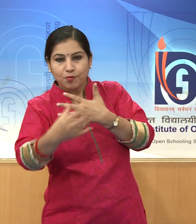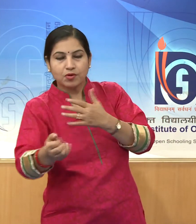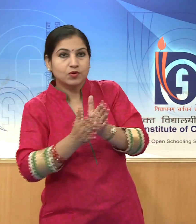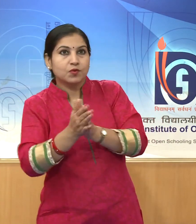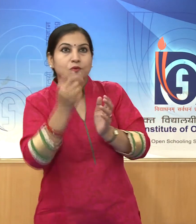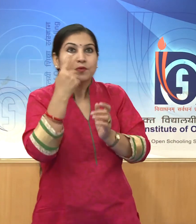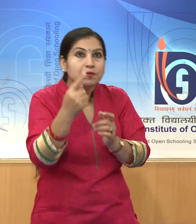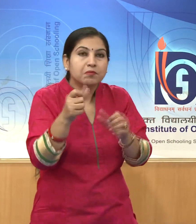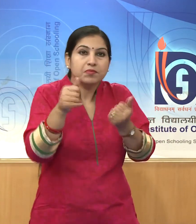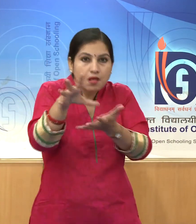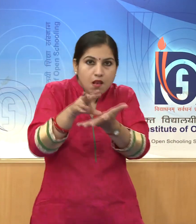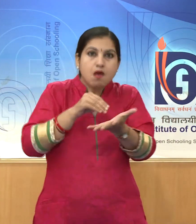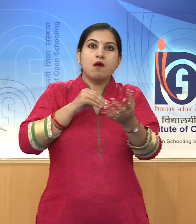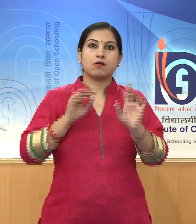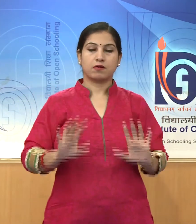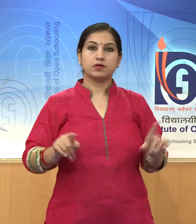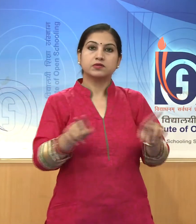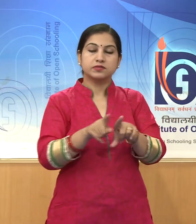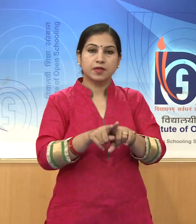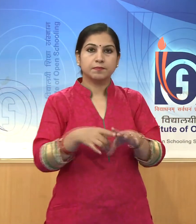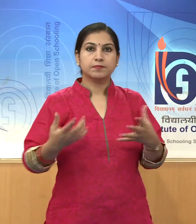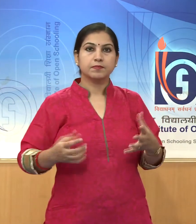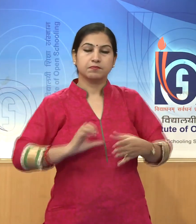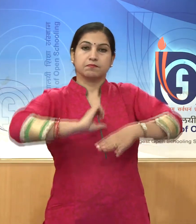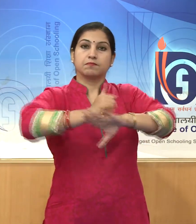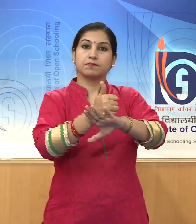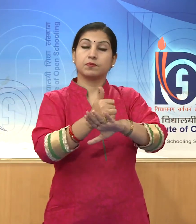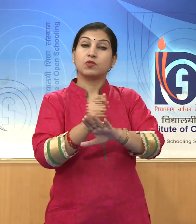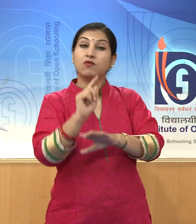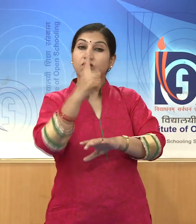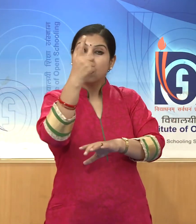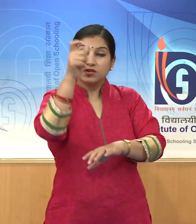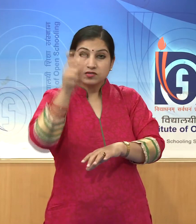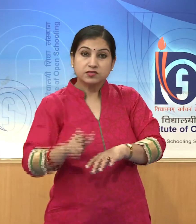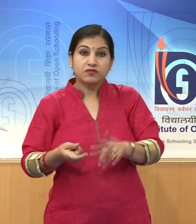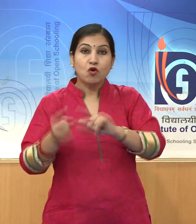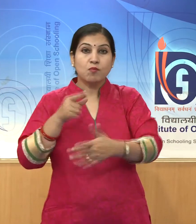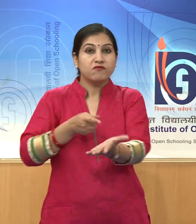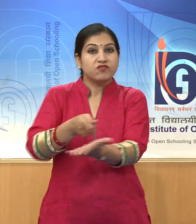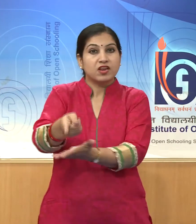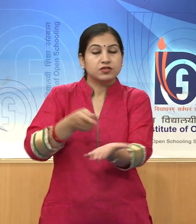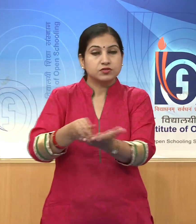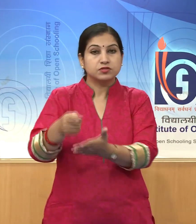South and established the first artist village of